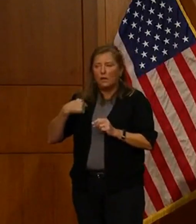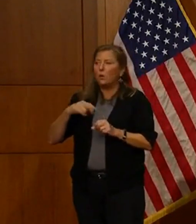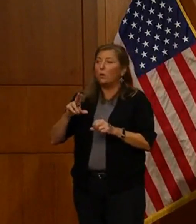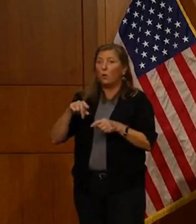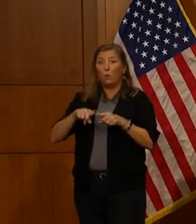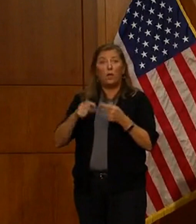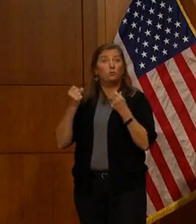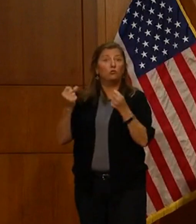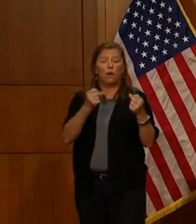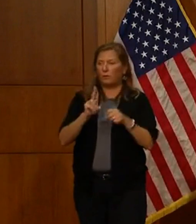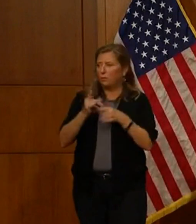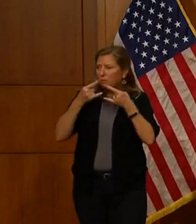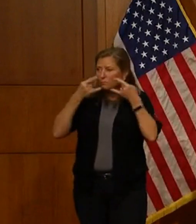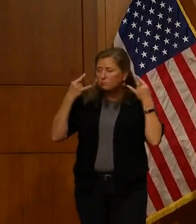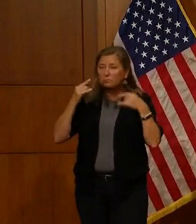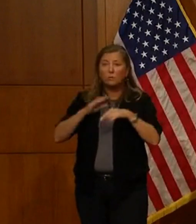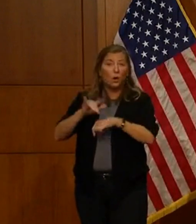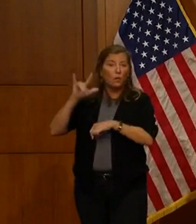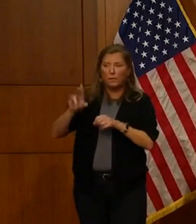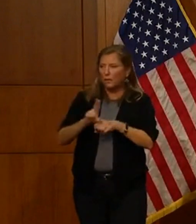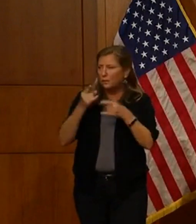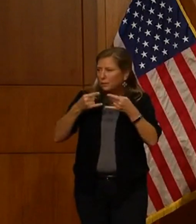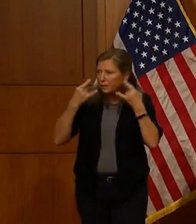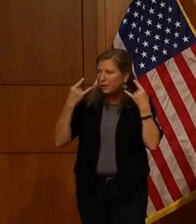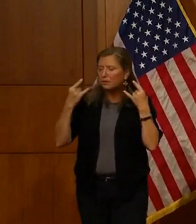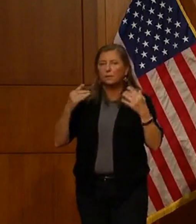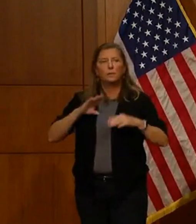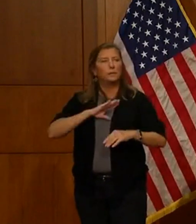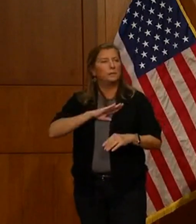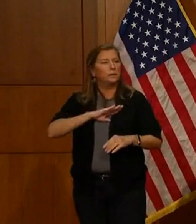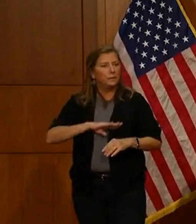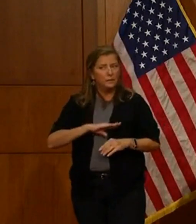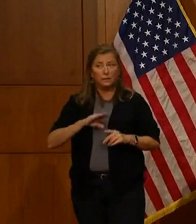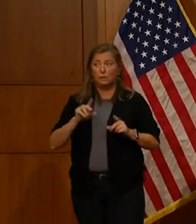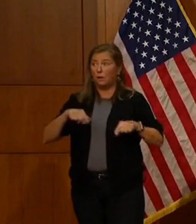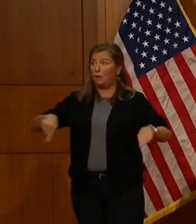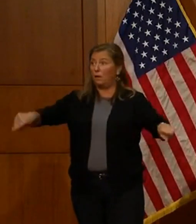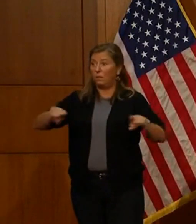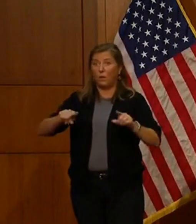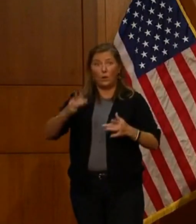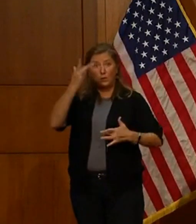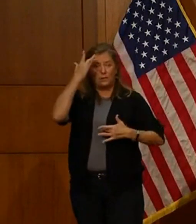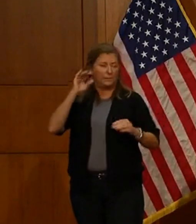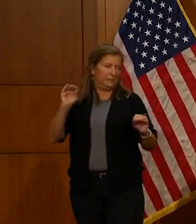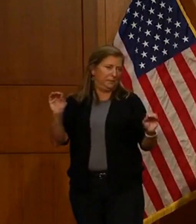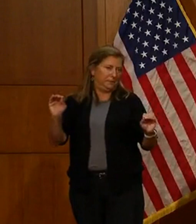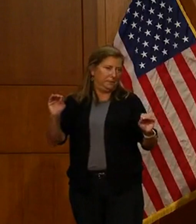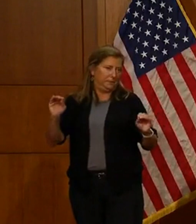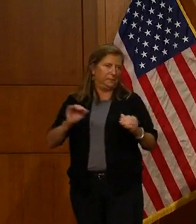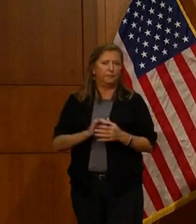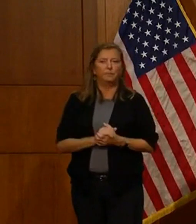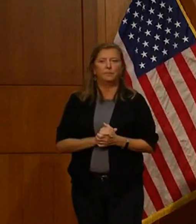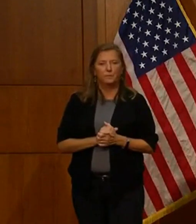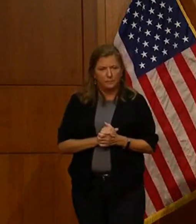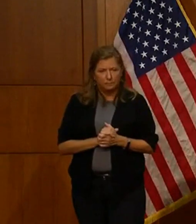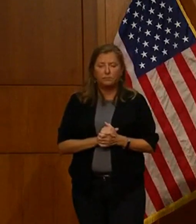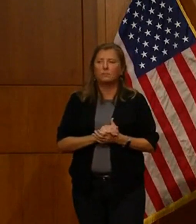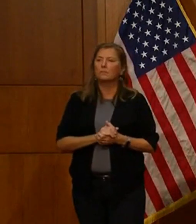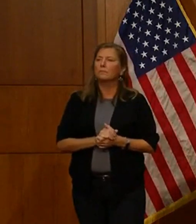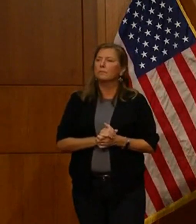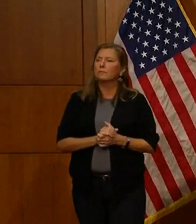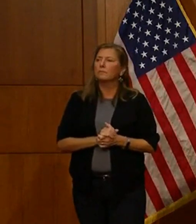mask in the car or on the plane, and thankfully none of them got sick. So I would